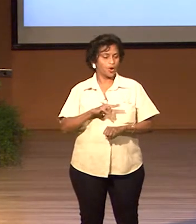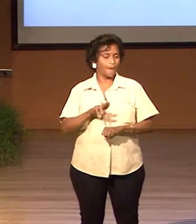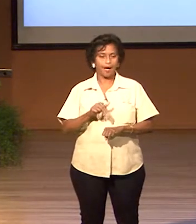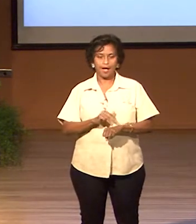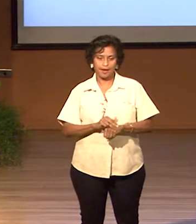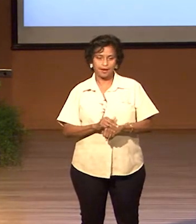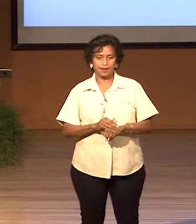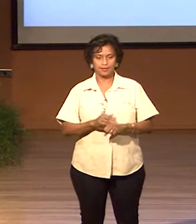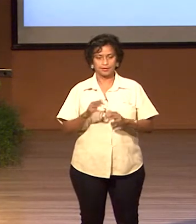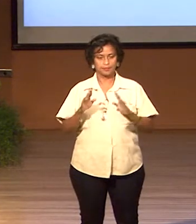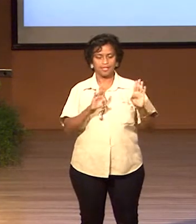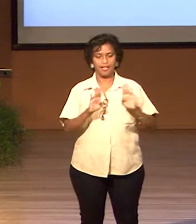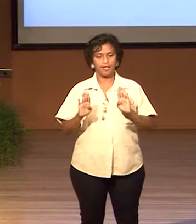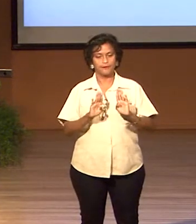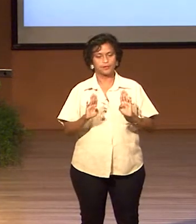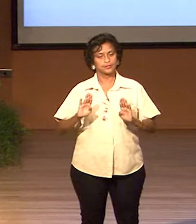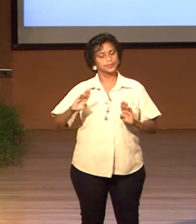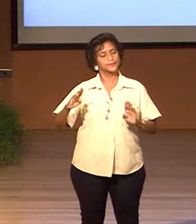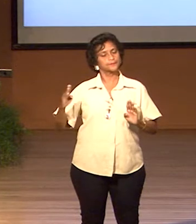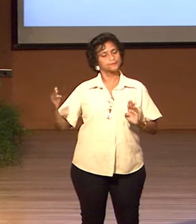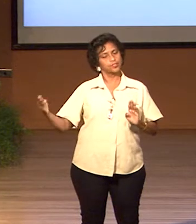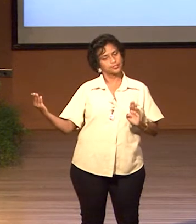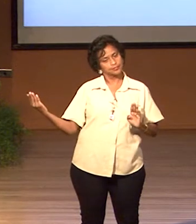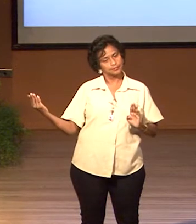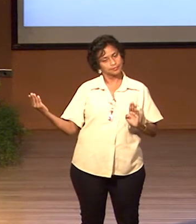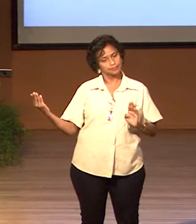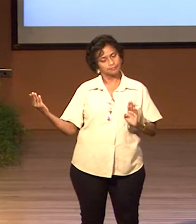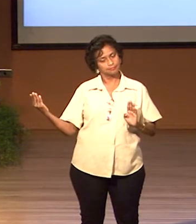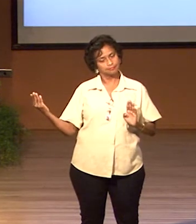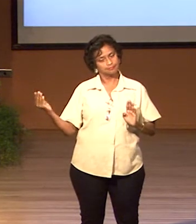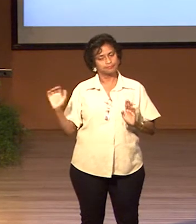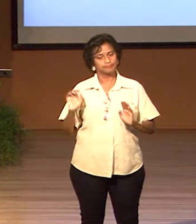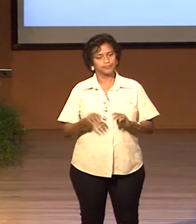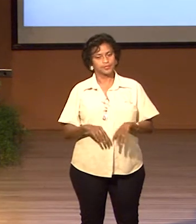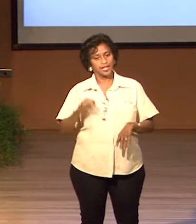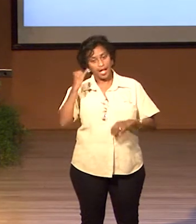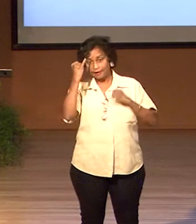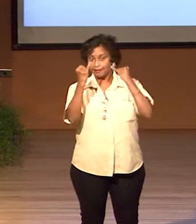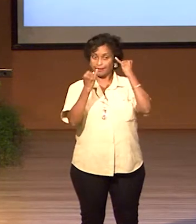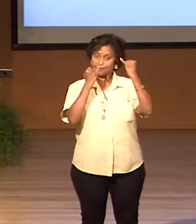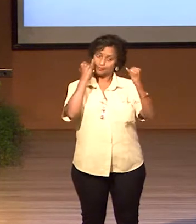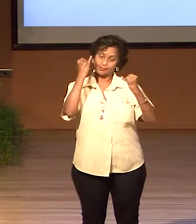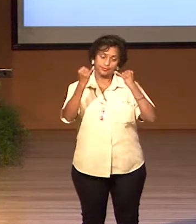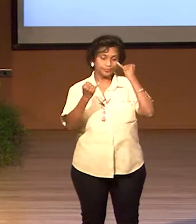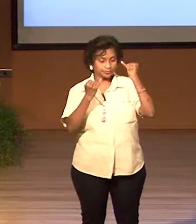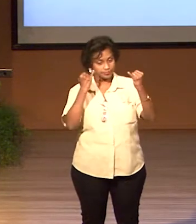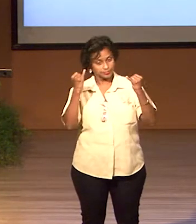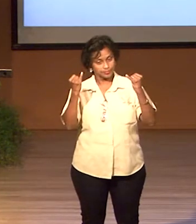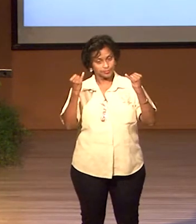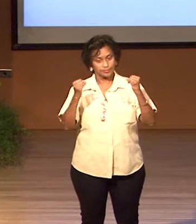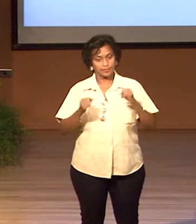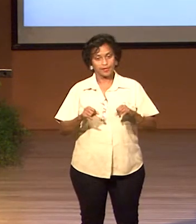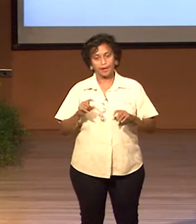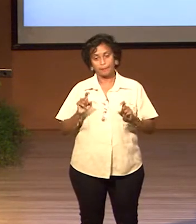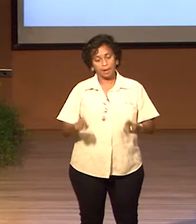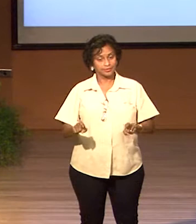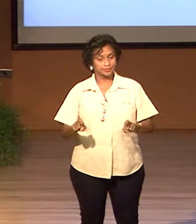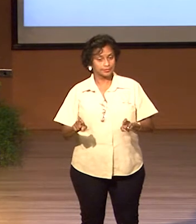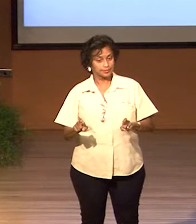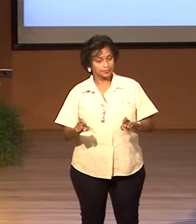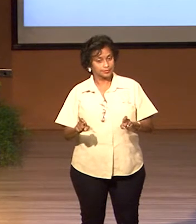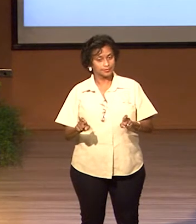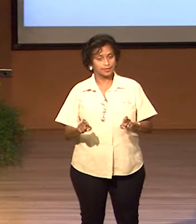difference. And the idea of the need for this came about because it should be a response